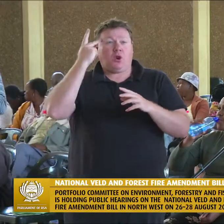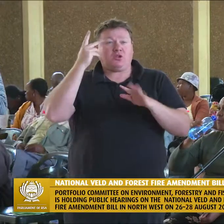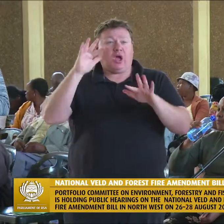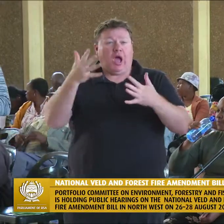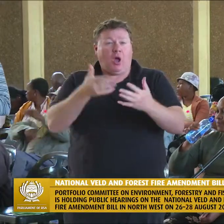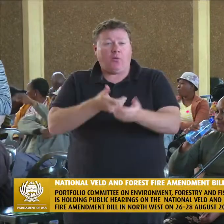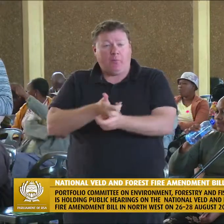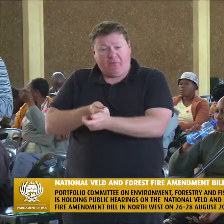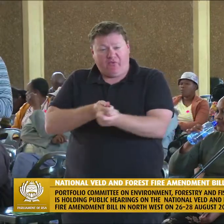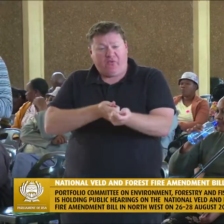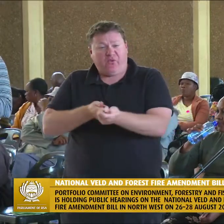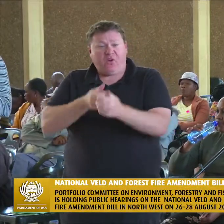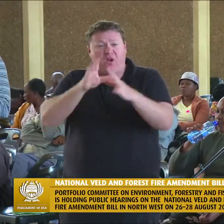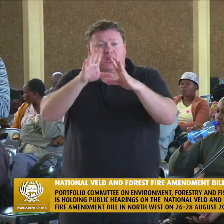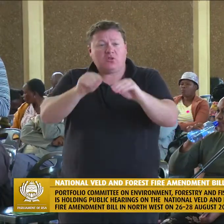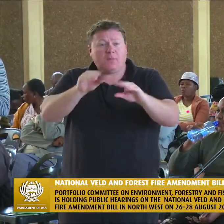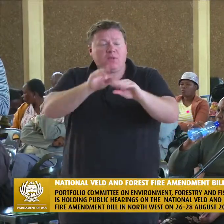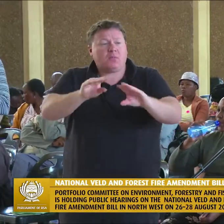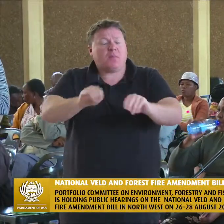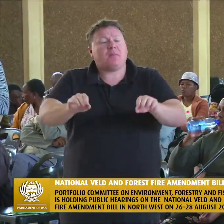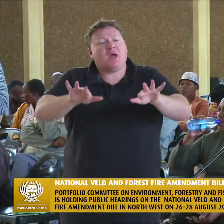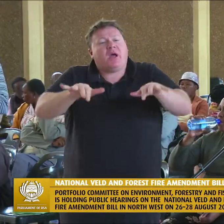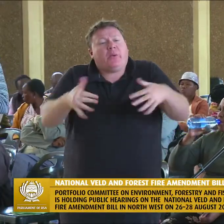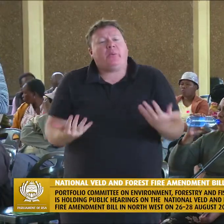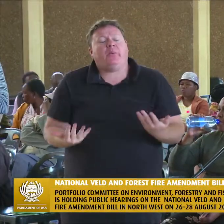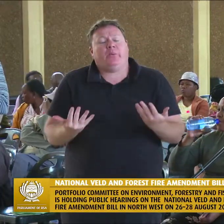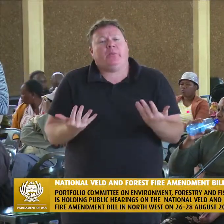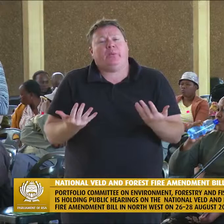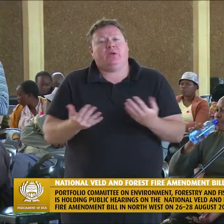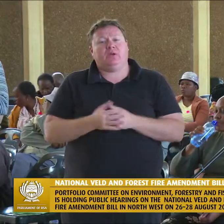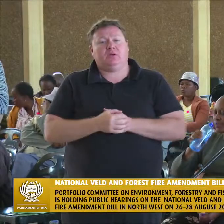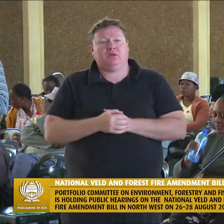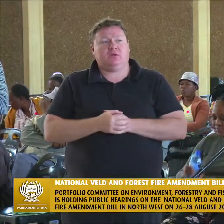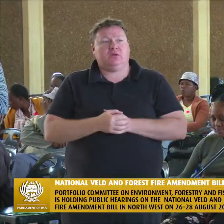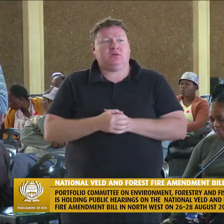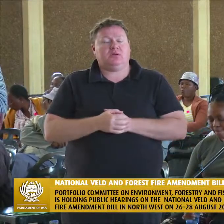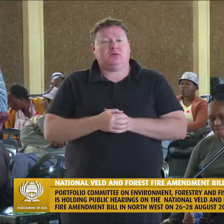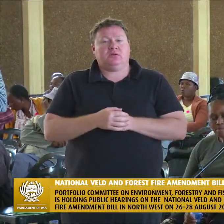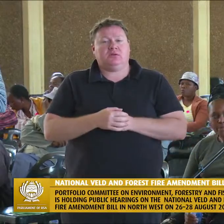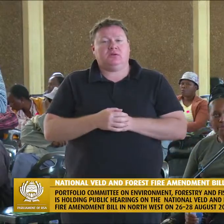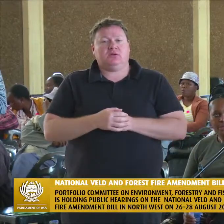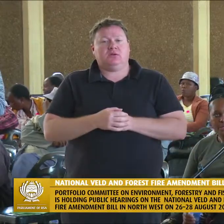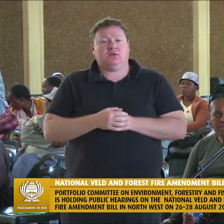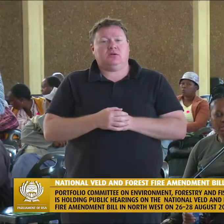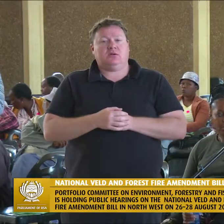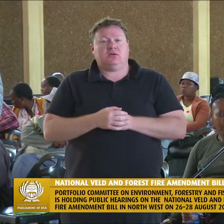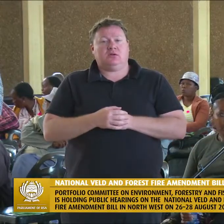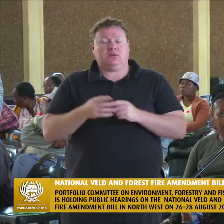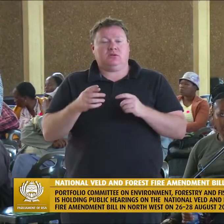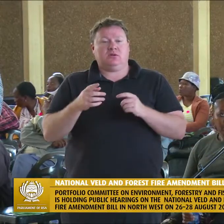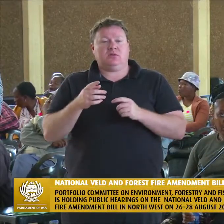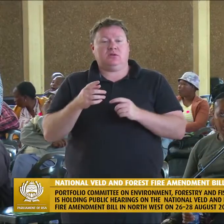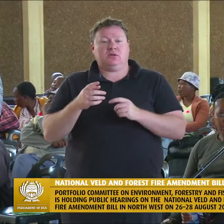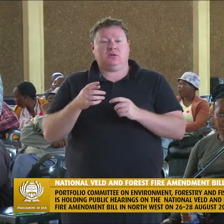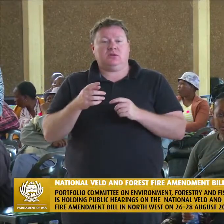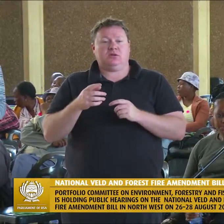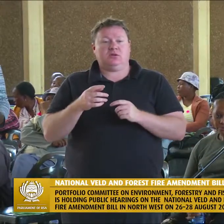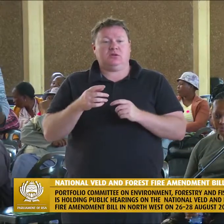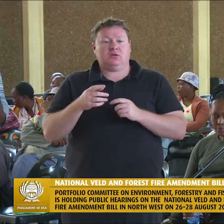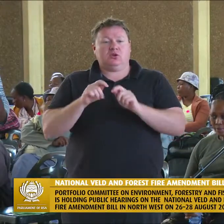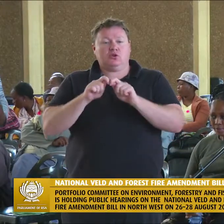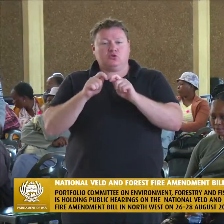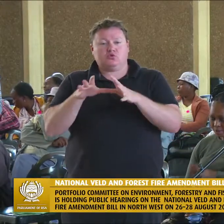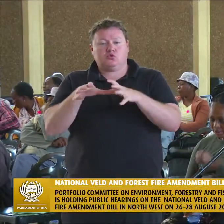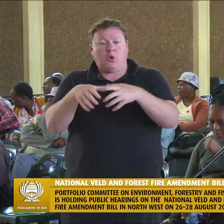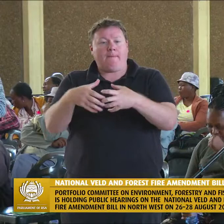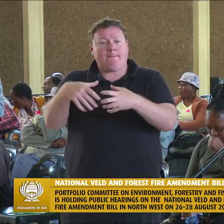extinguish such fires i'm talking on behalf of our tribal authority because we